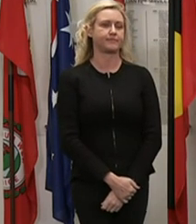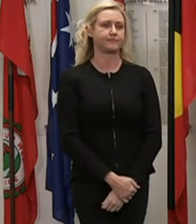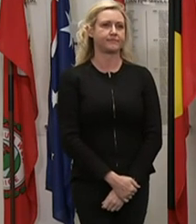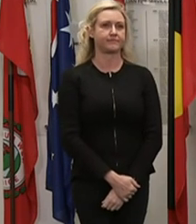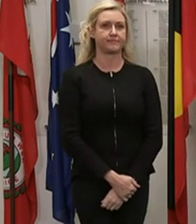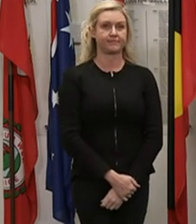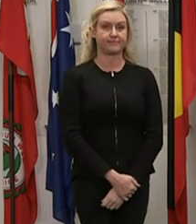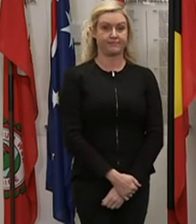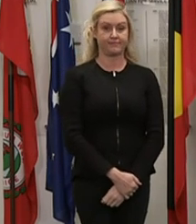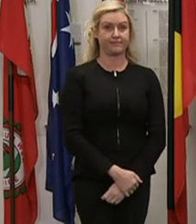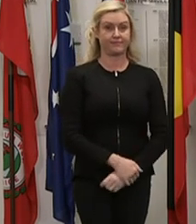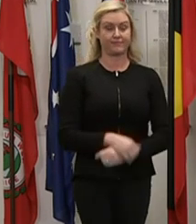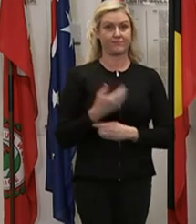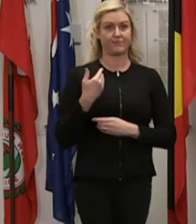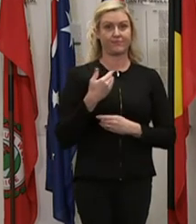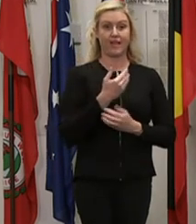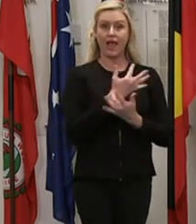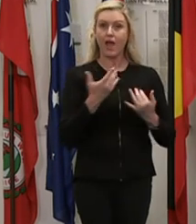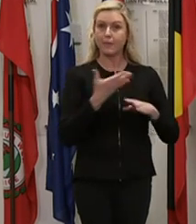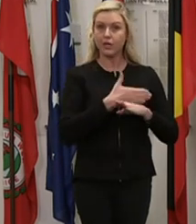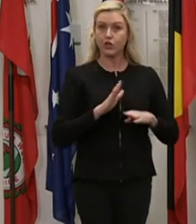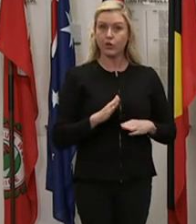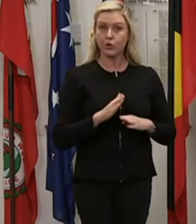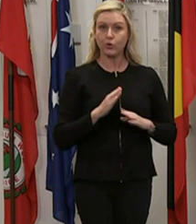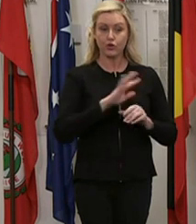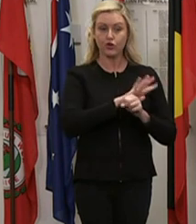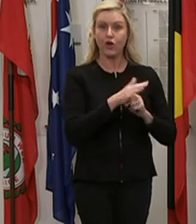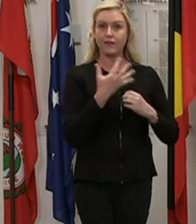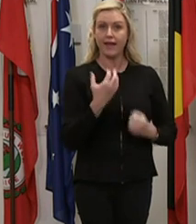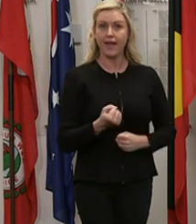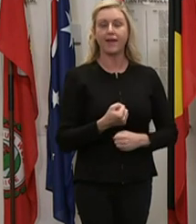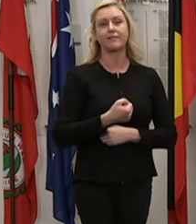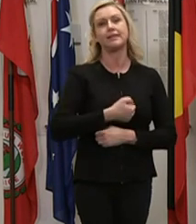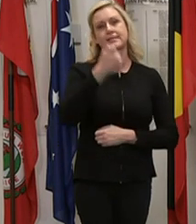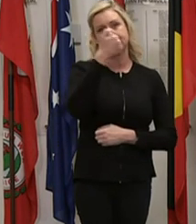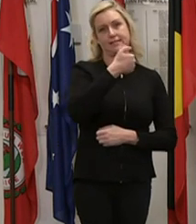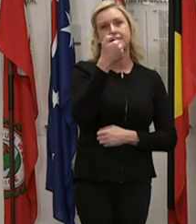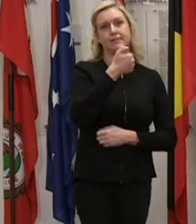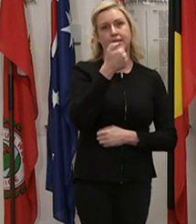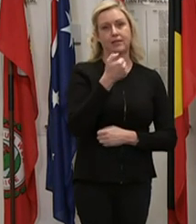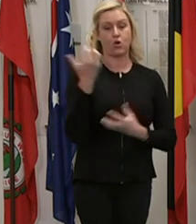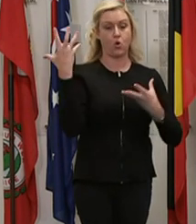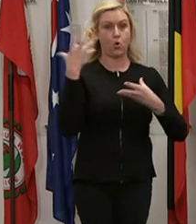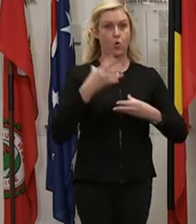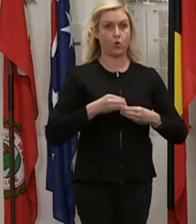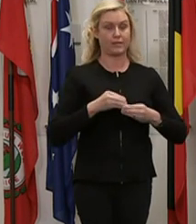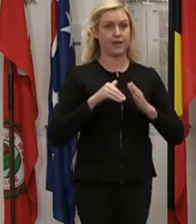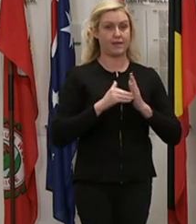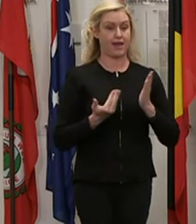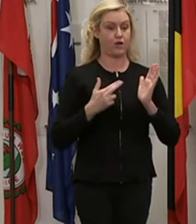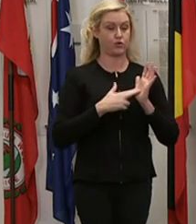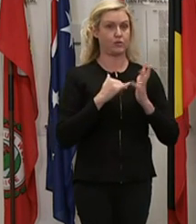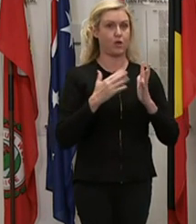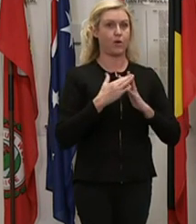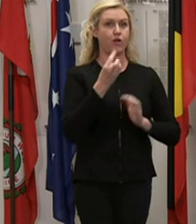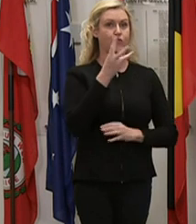So there were 16 new cases of COVID were diagnosed in the 24 hours to 8 p.m. last night, bringing the total number of cases in New South Wales